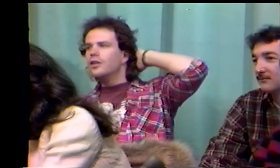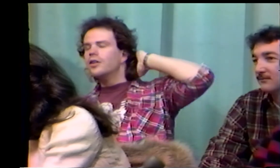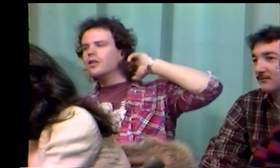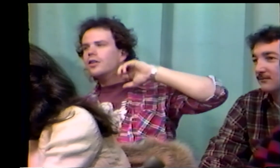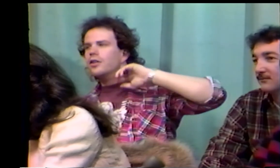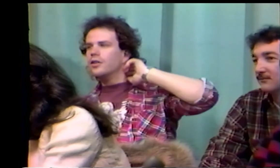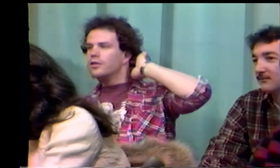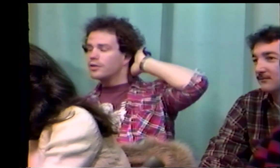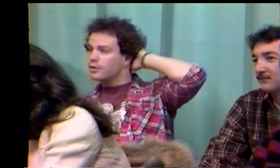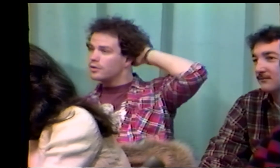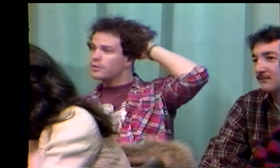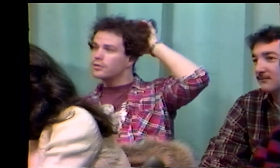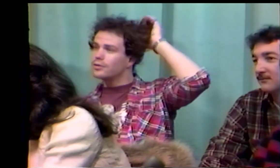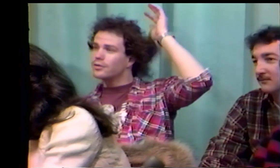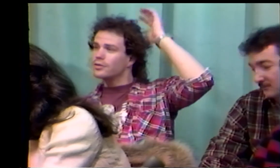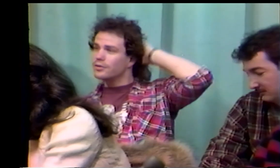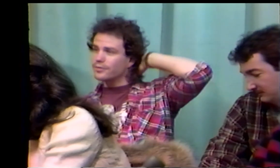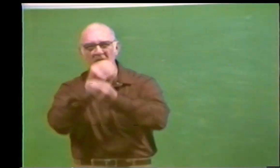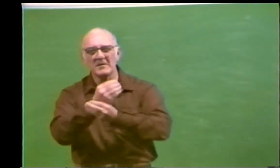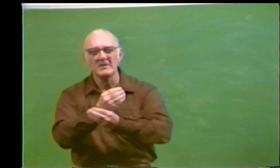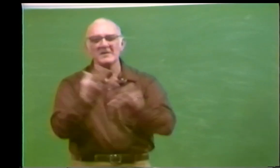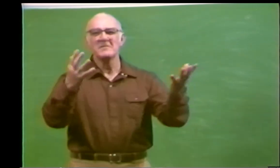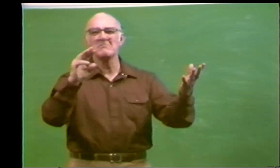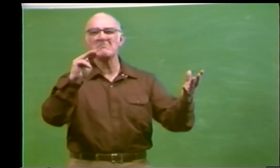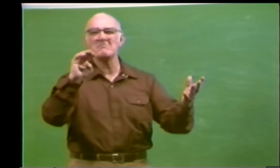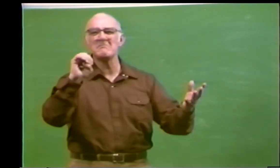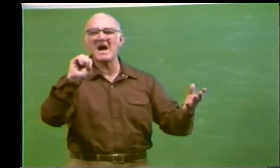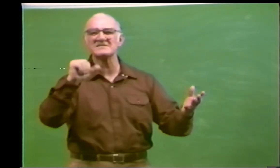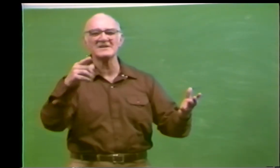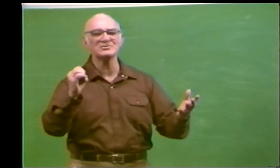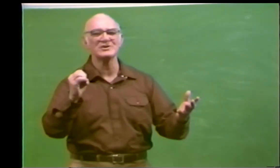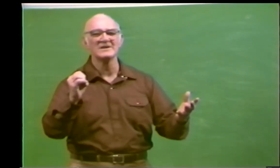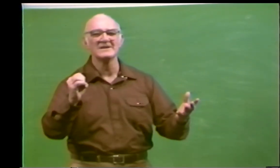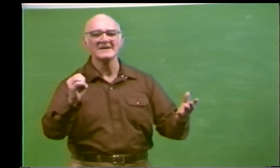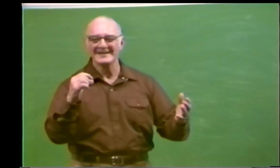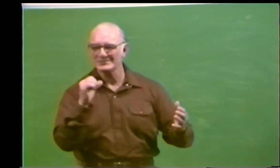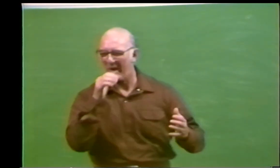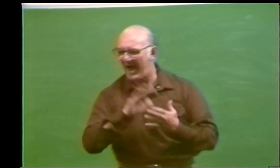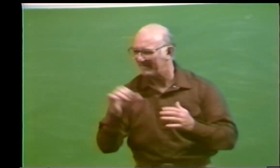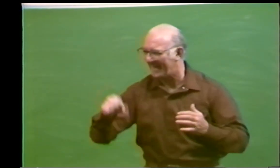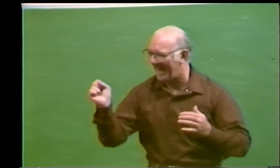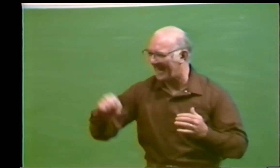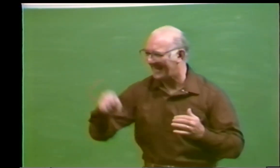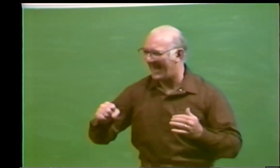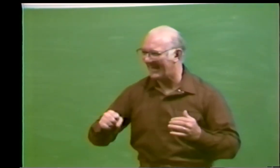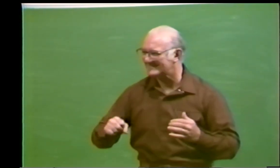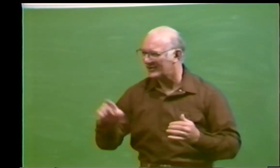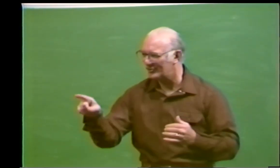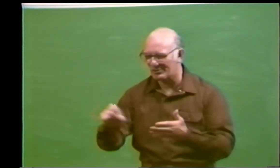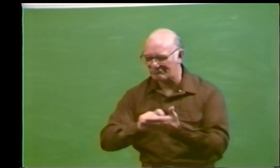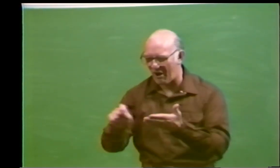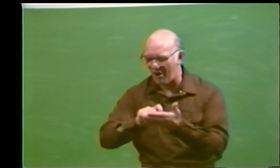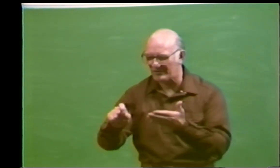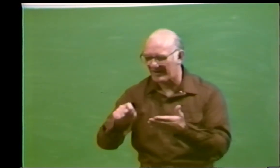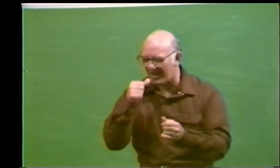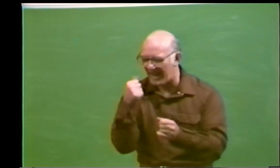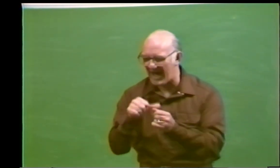communicate my important message. What? Yeah. You wrote